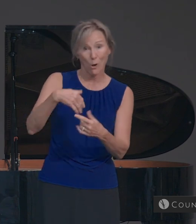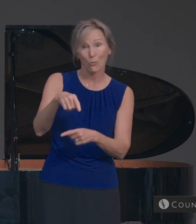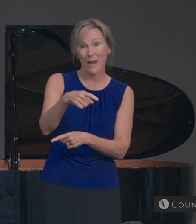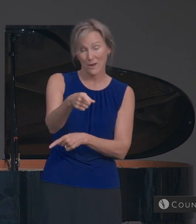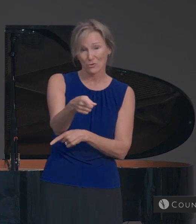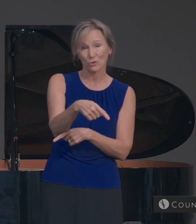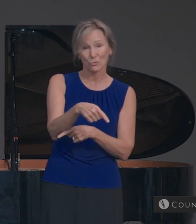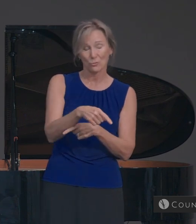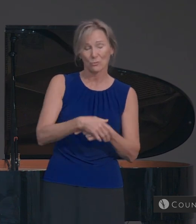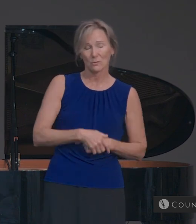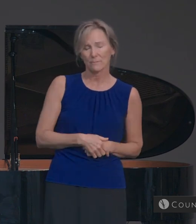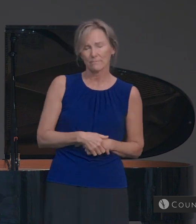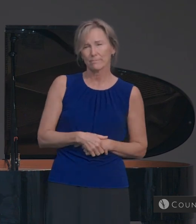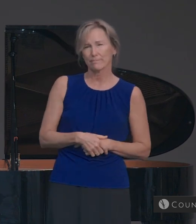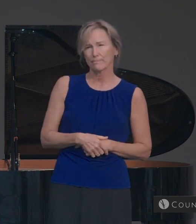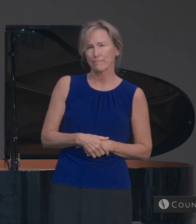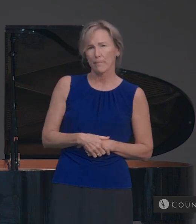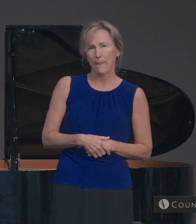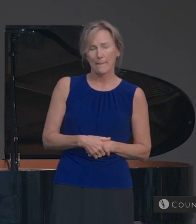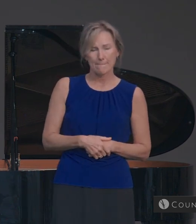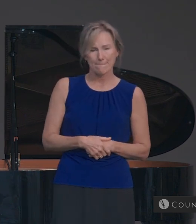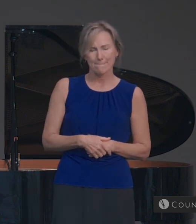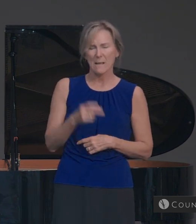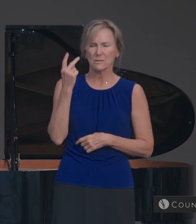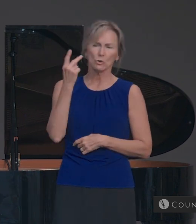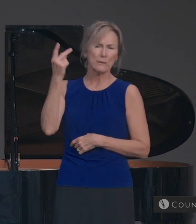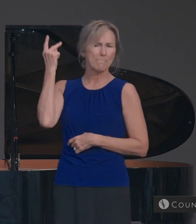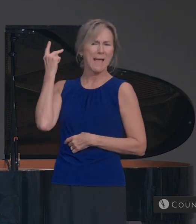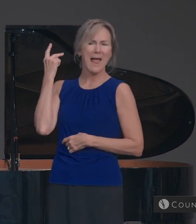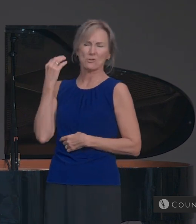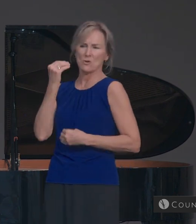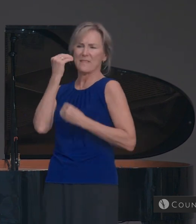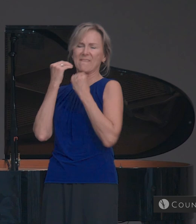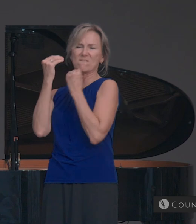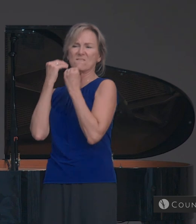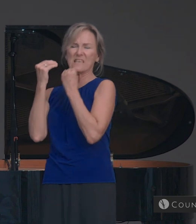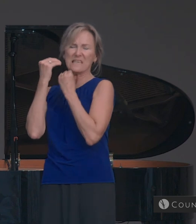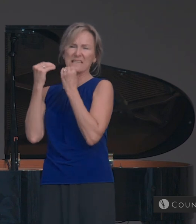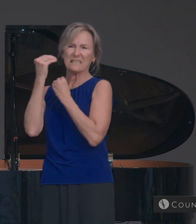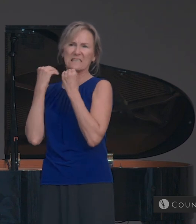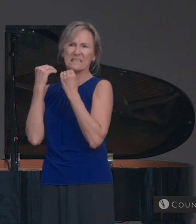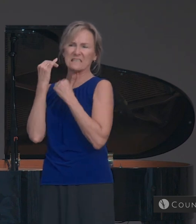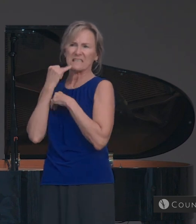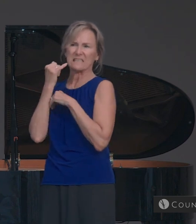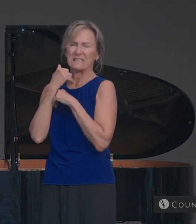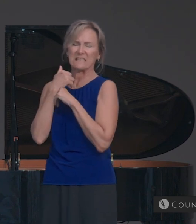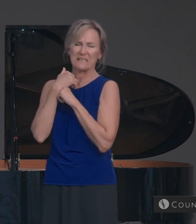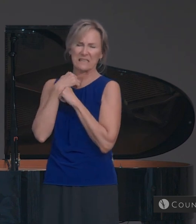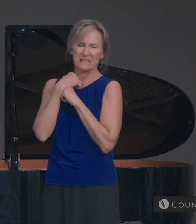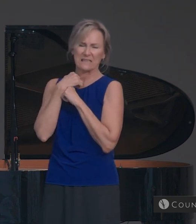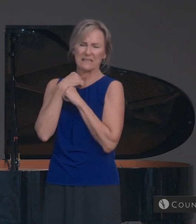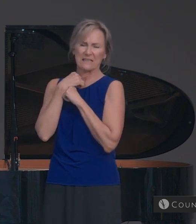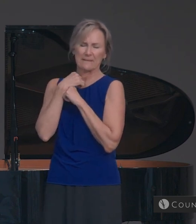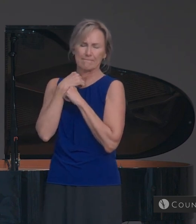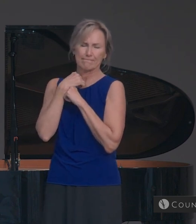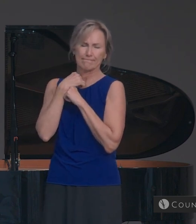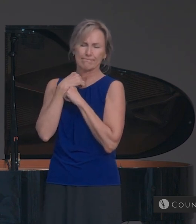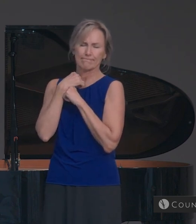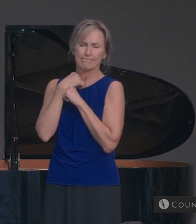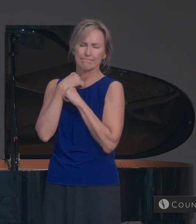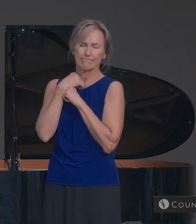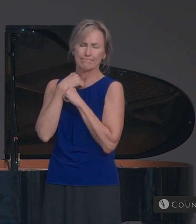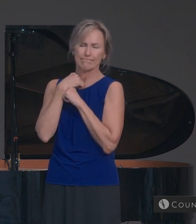Looking back to the feasts, I would ask us as fathers, how